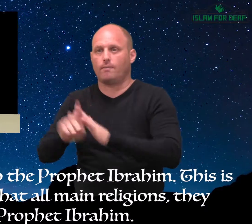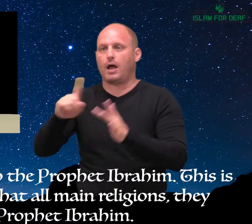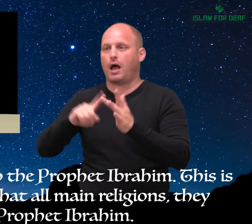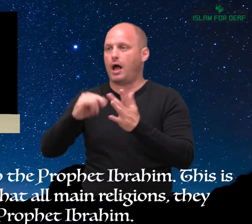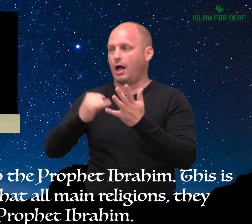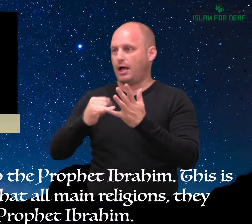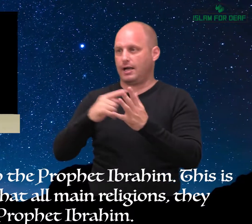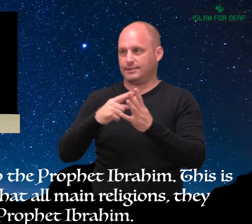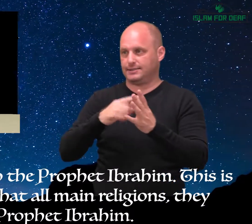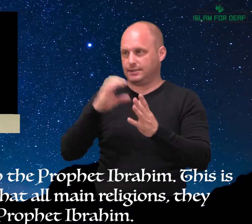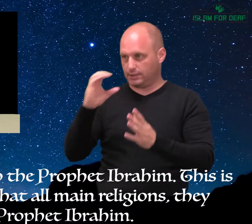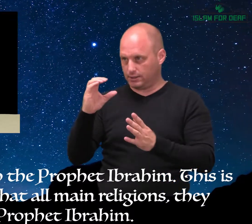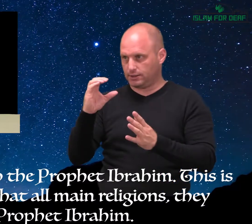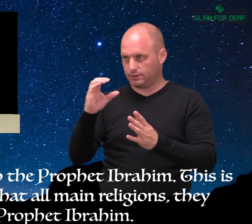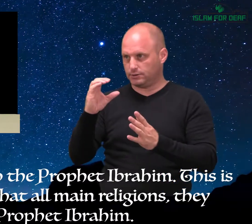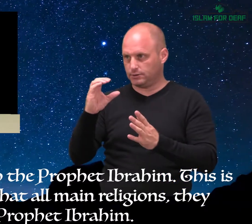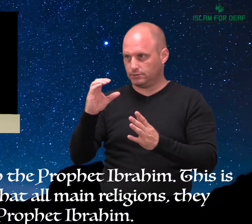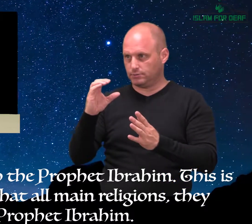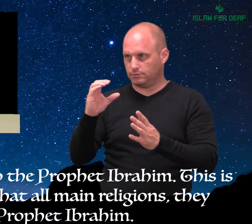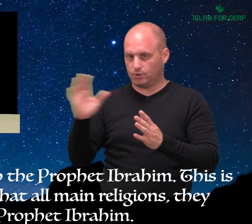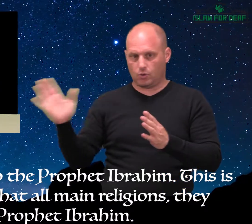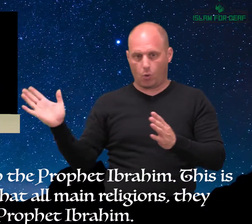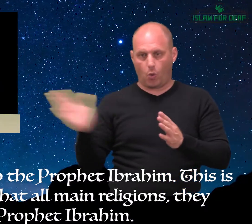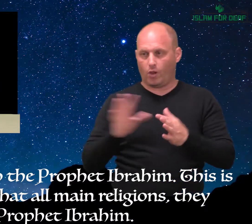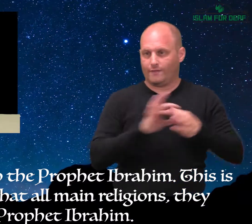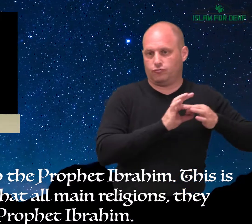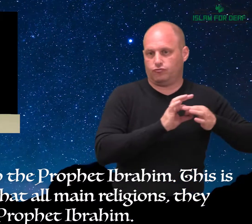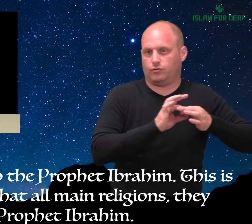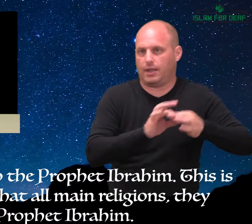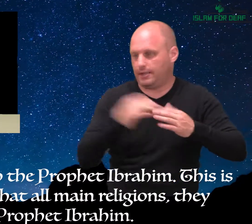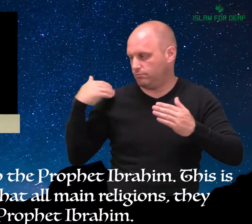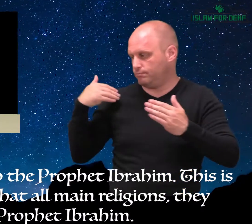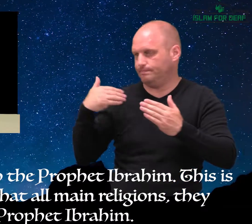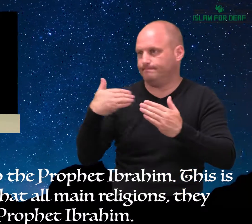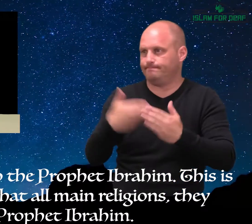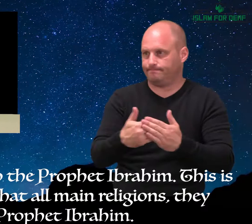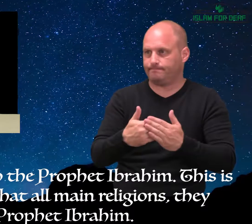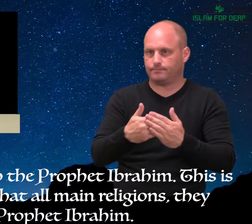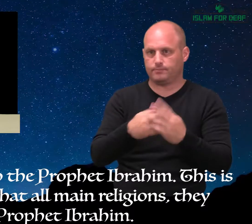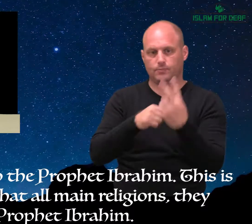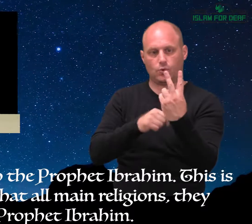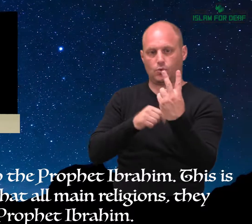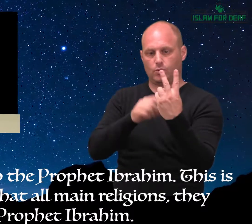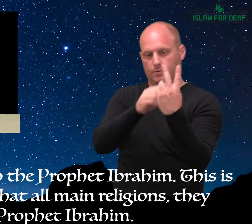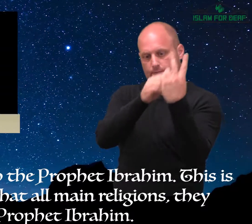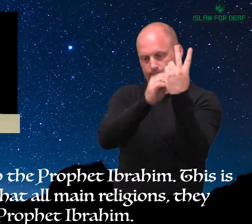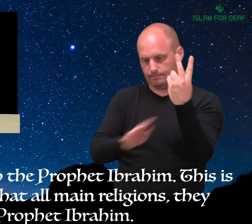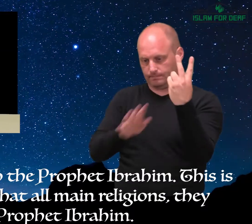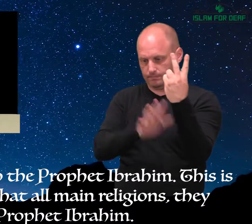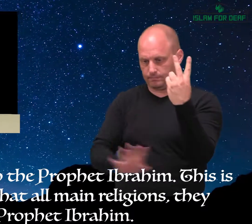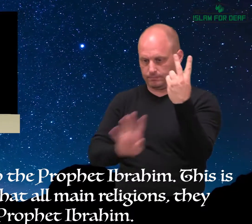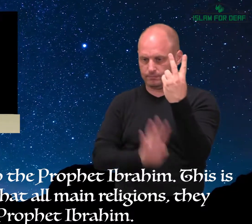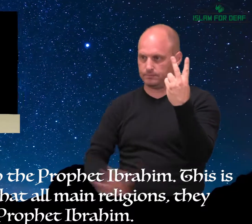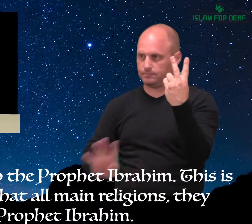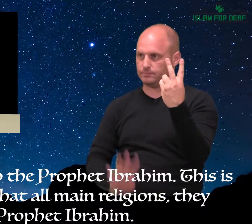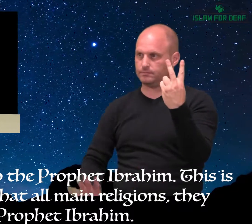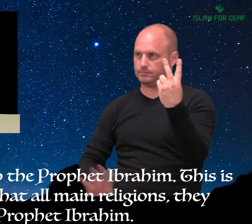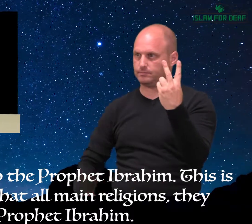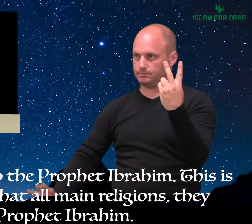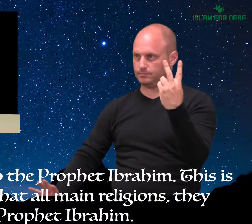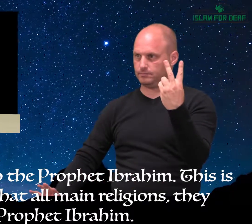So, they all go back to Prophet Ibrahim and this is the main reason that all main